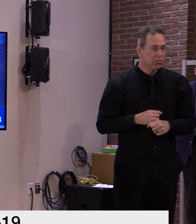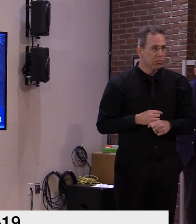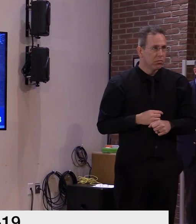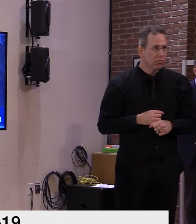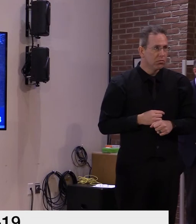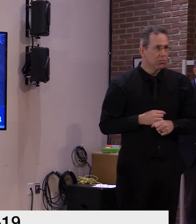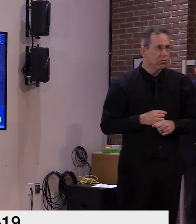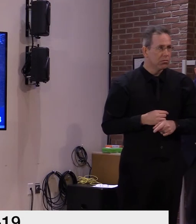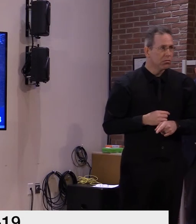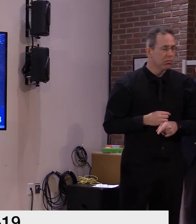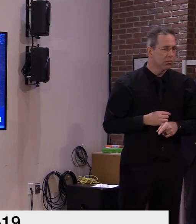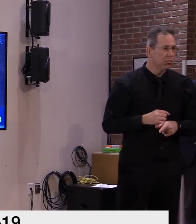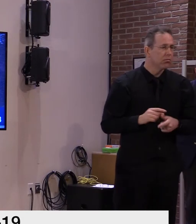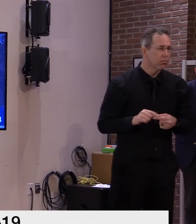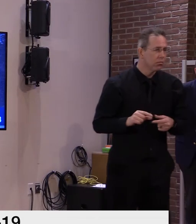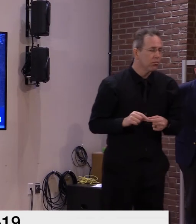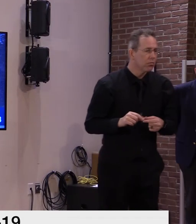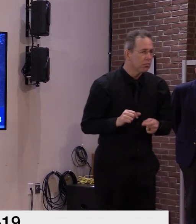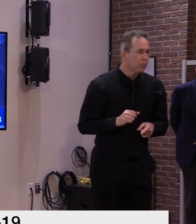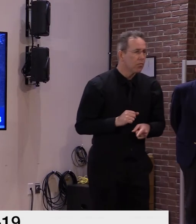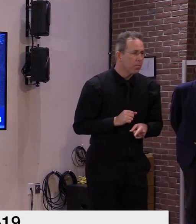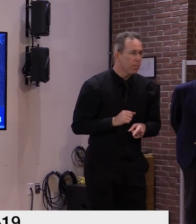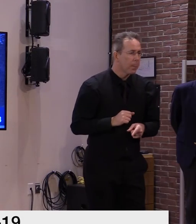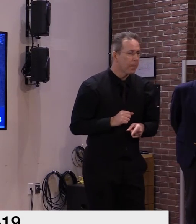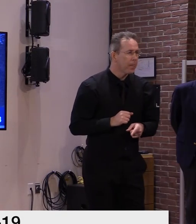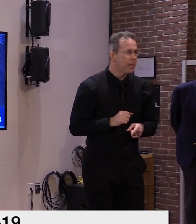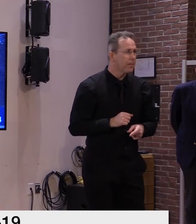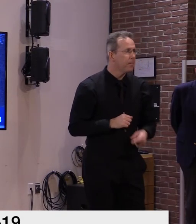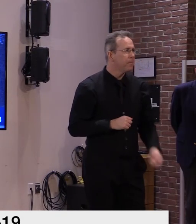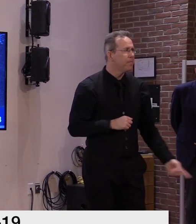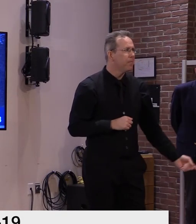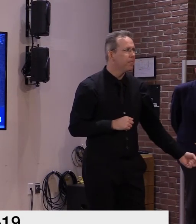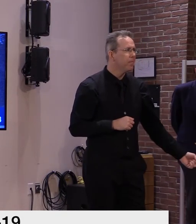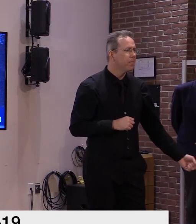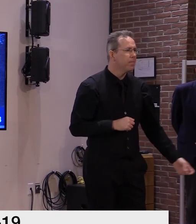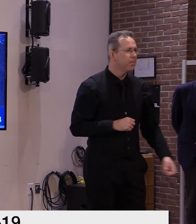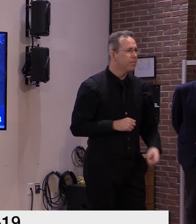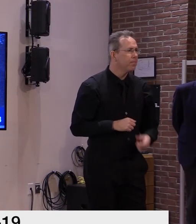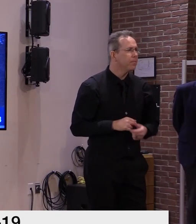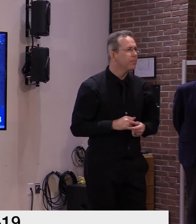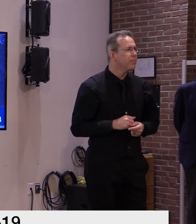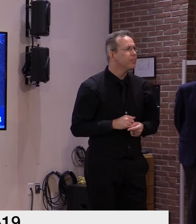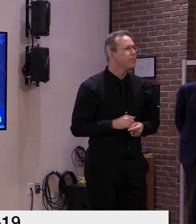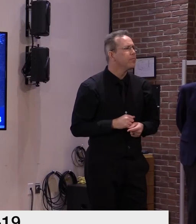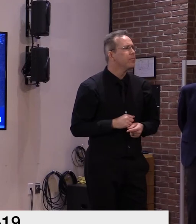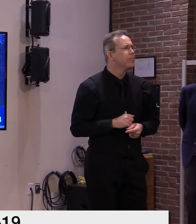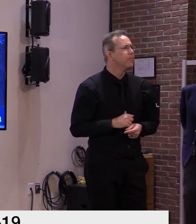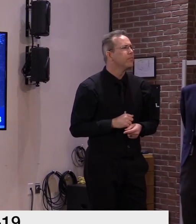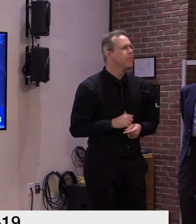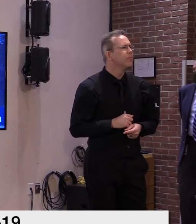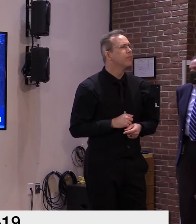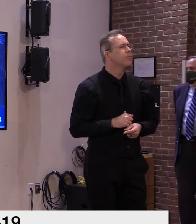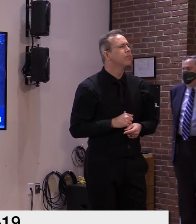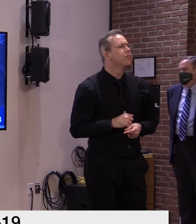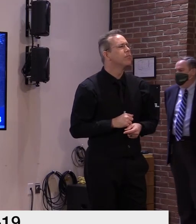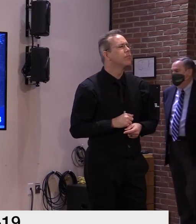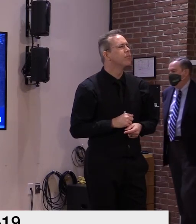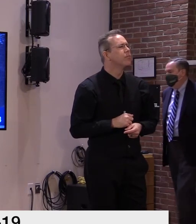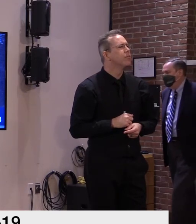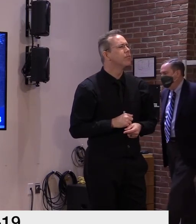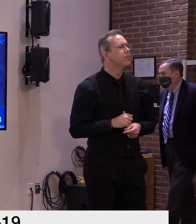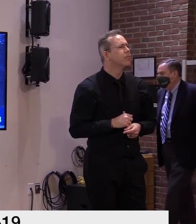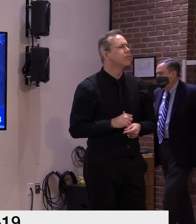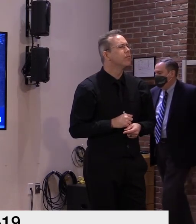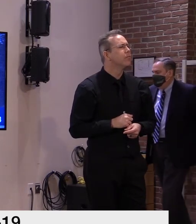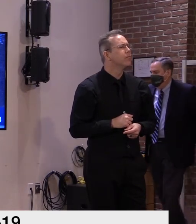Report. Hi. Okay, hi. I'm asking today about the coronavirus and what accounts for immunity. Specifically, if you get the virus, if you've